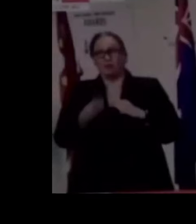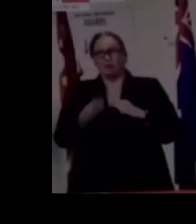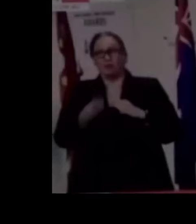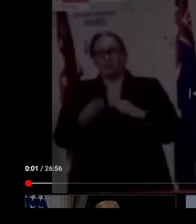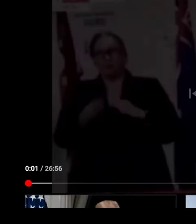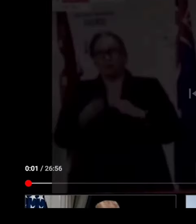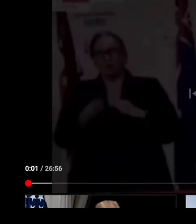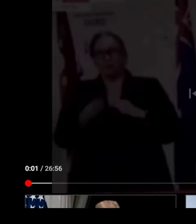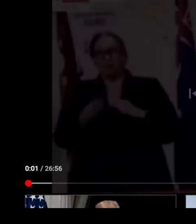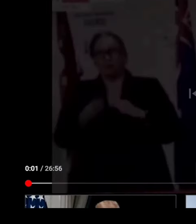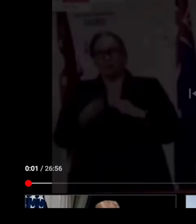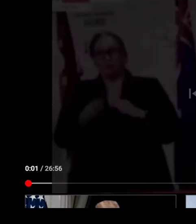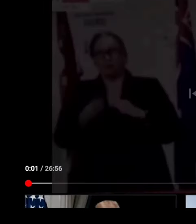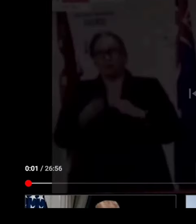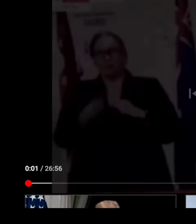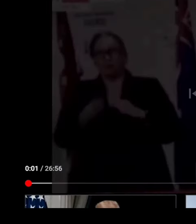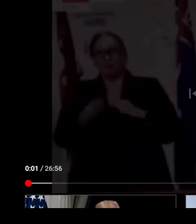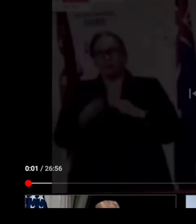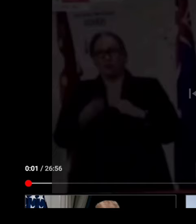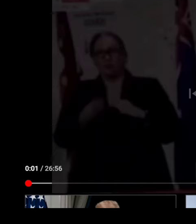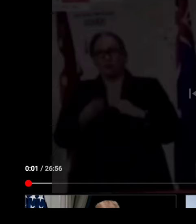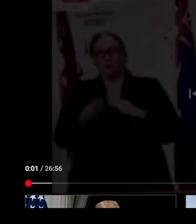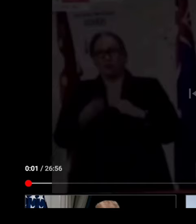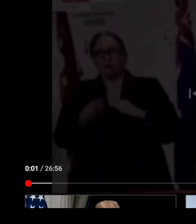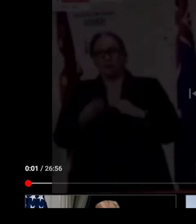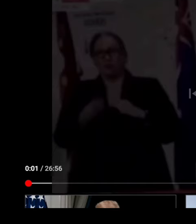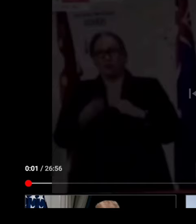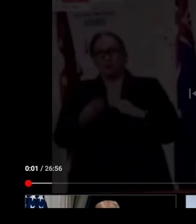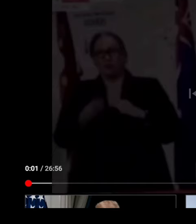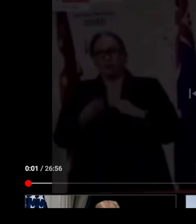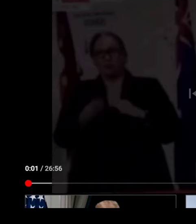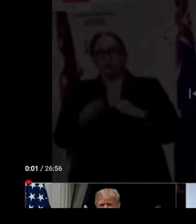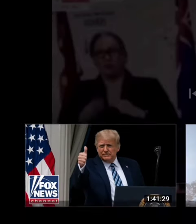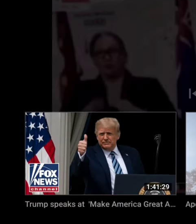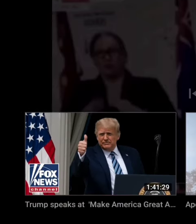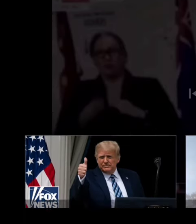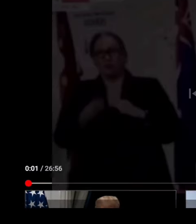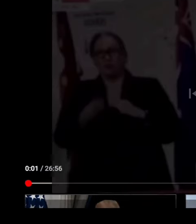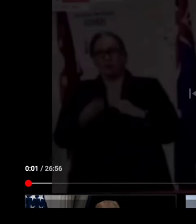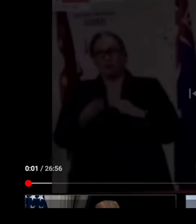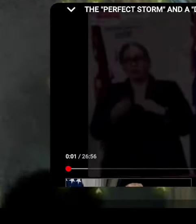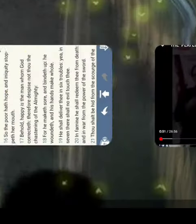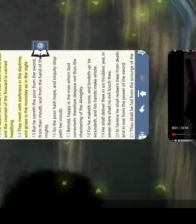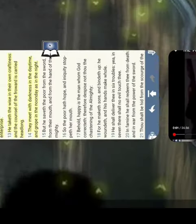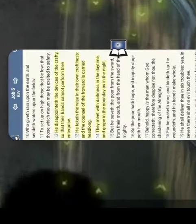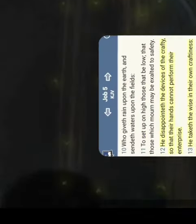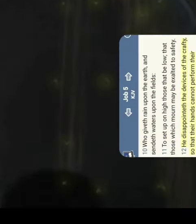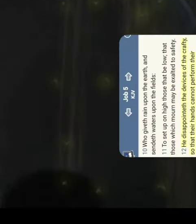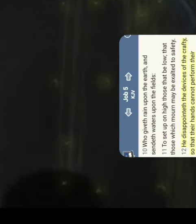right? So as I played that video, the scripture that came in mind